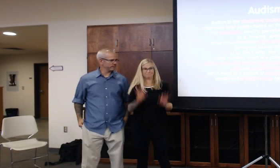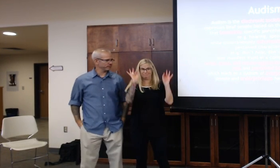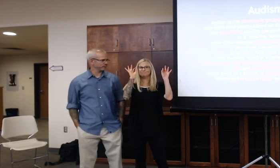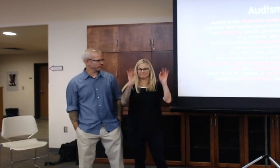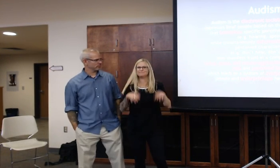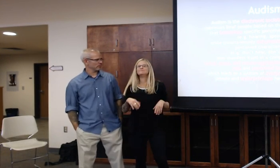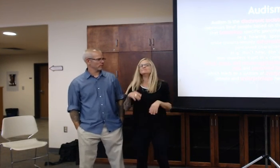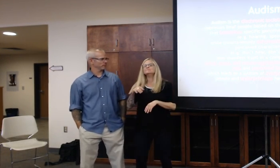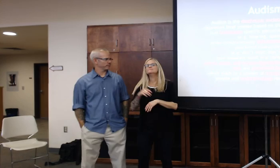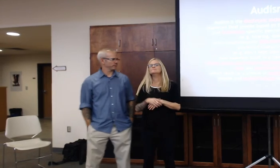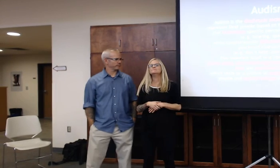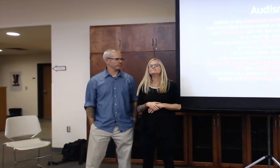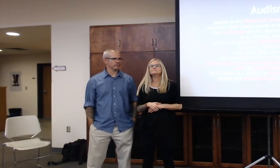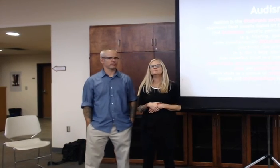All right.